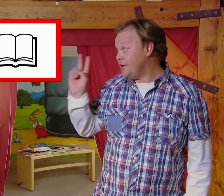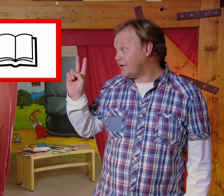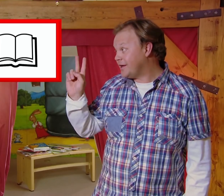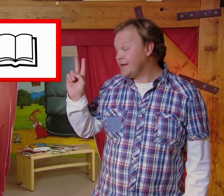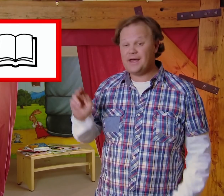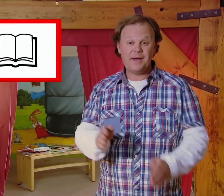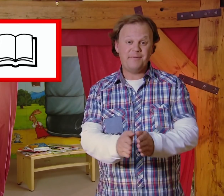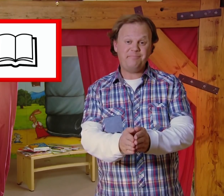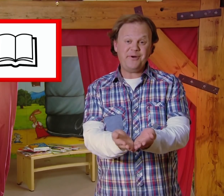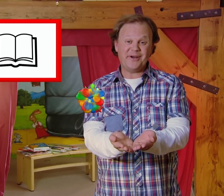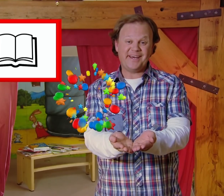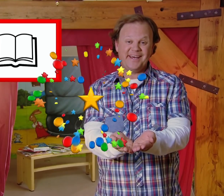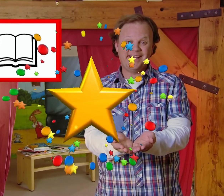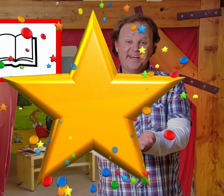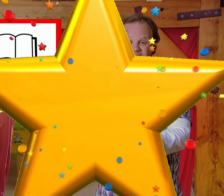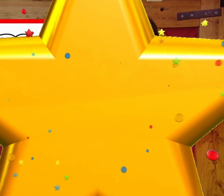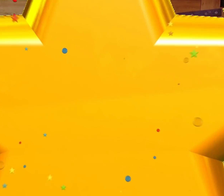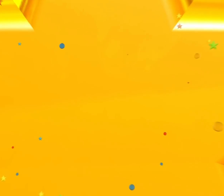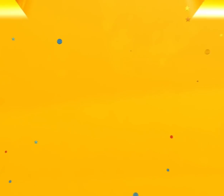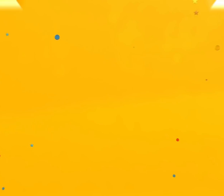Look, book.